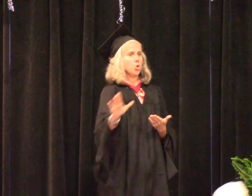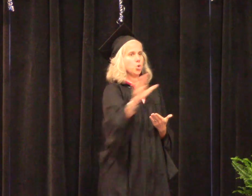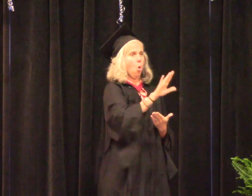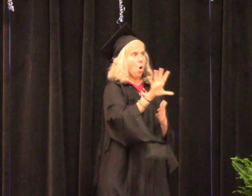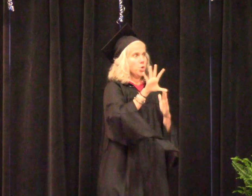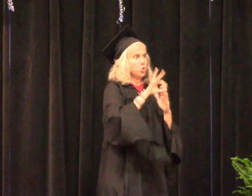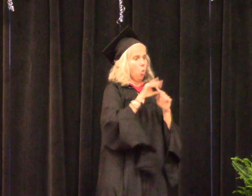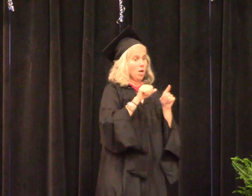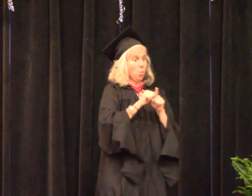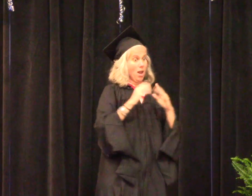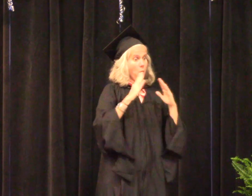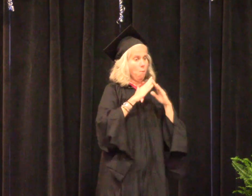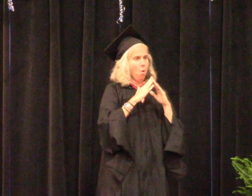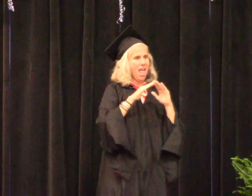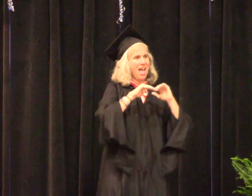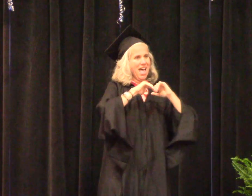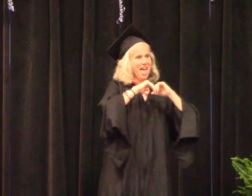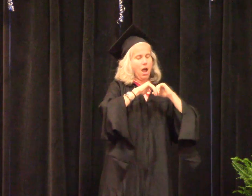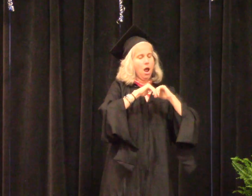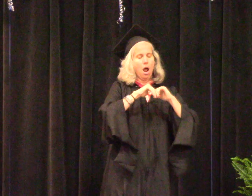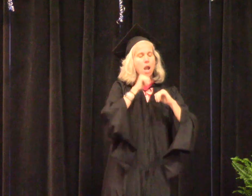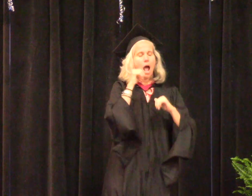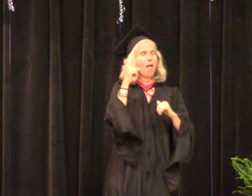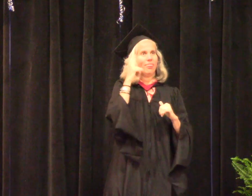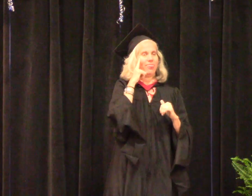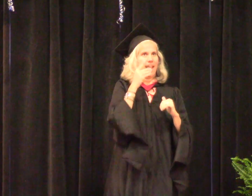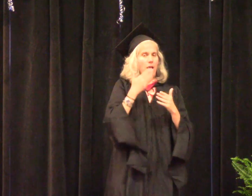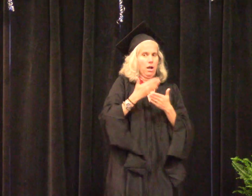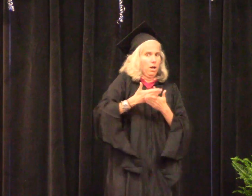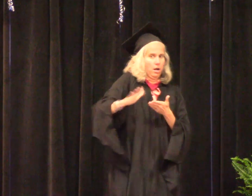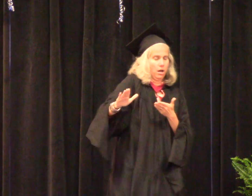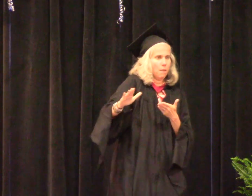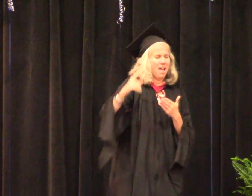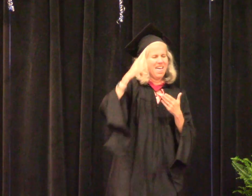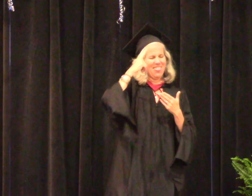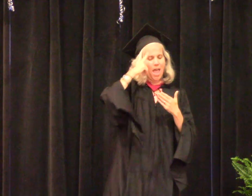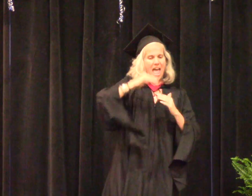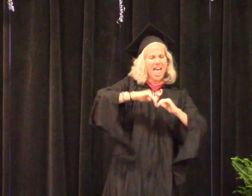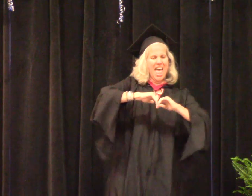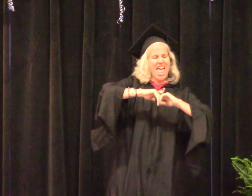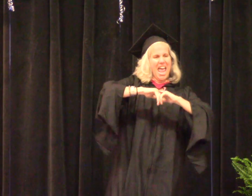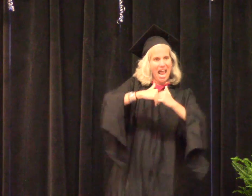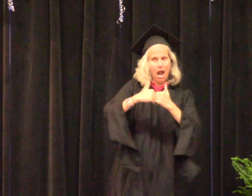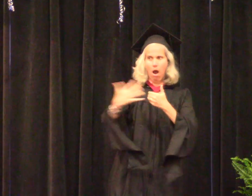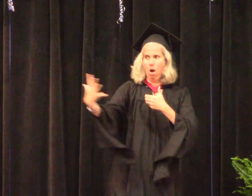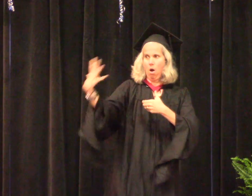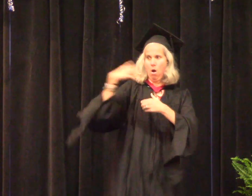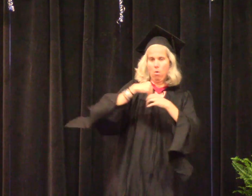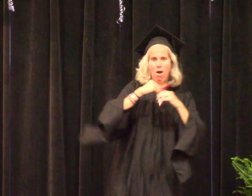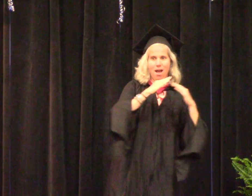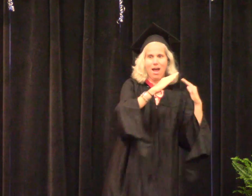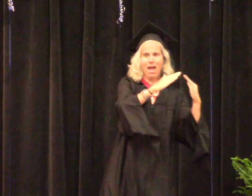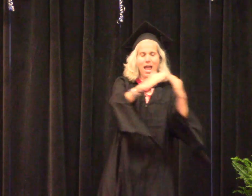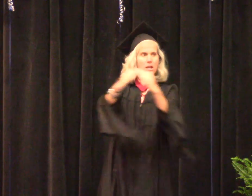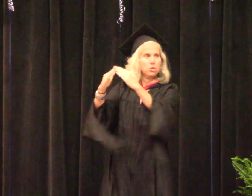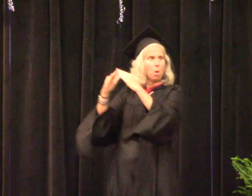are an exclusive community, then your chances of success are less so. So you need